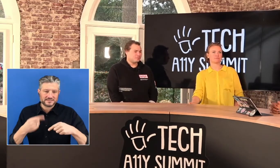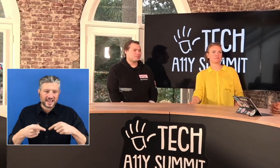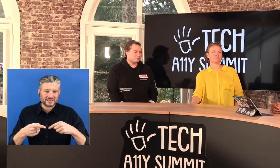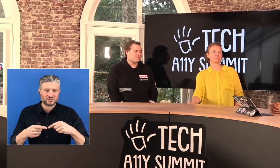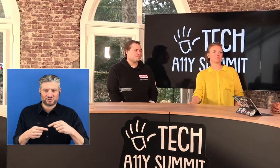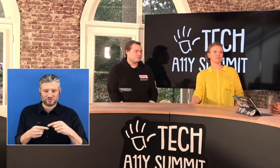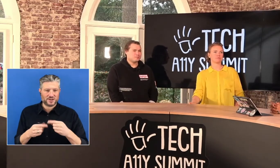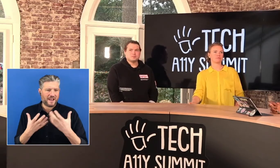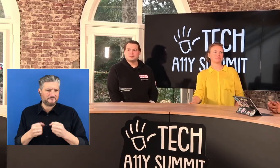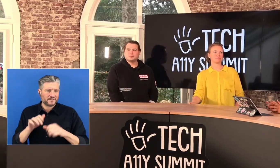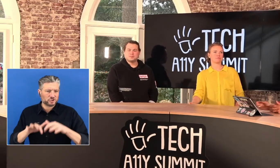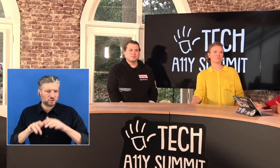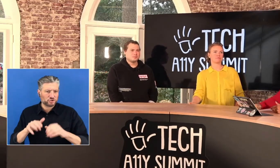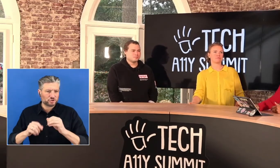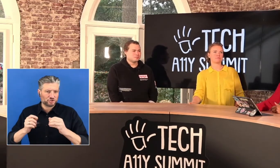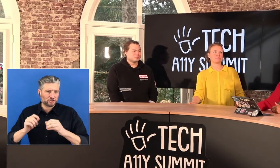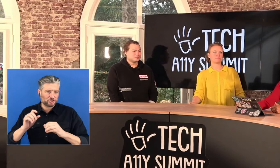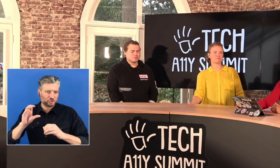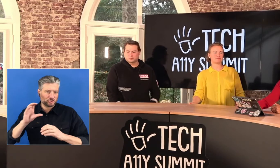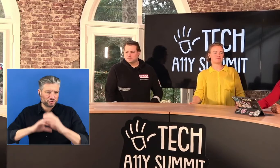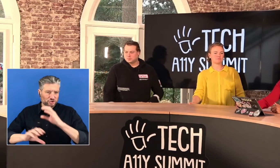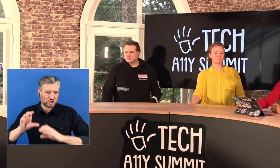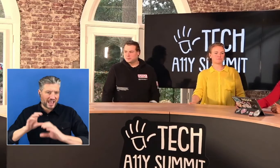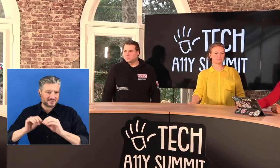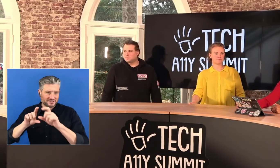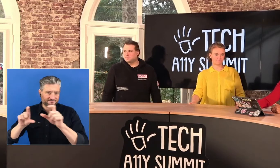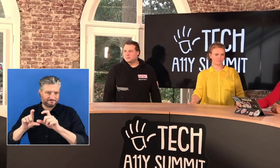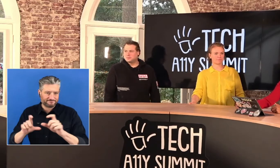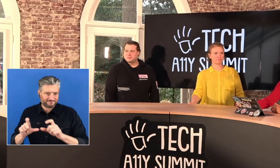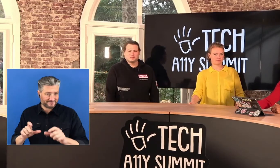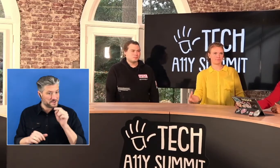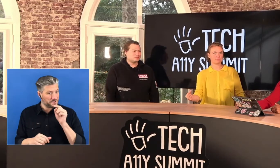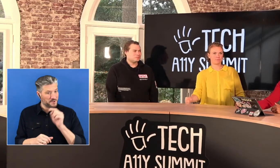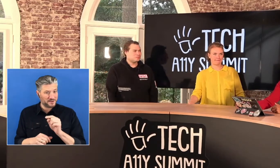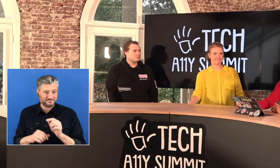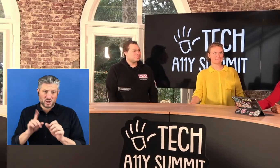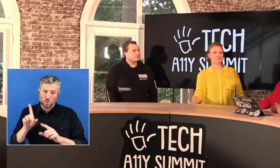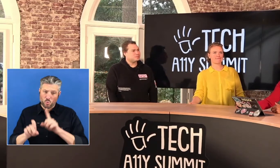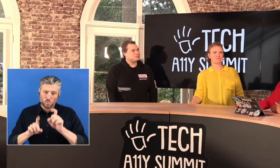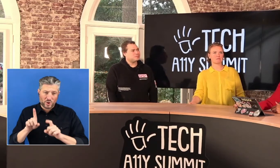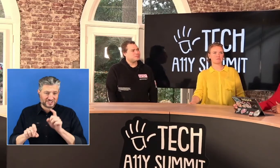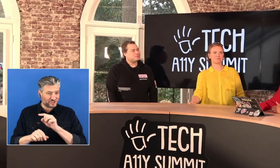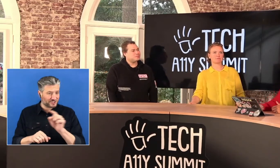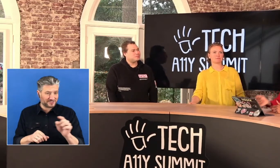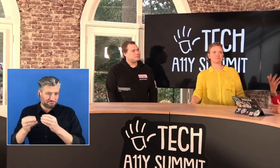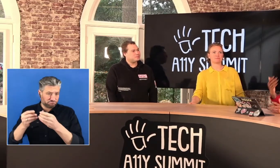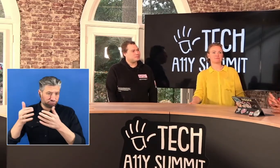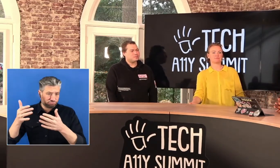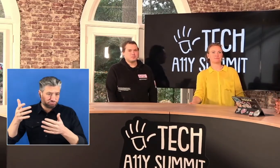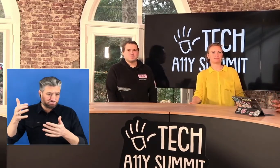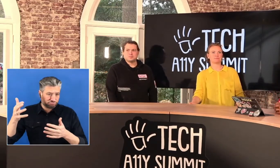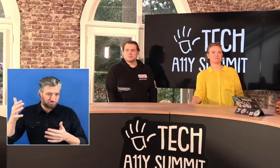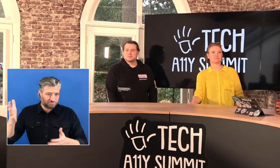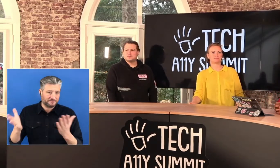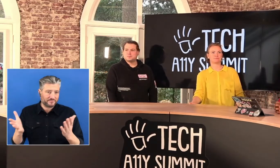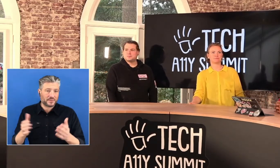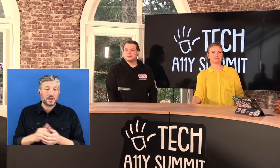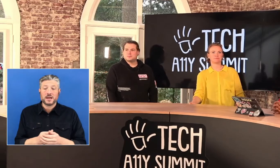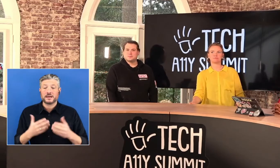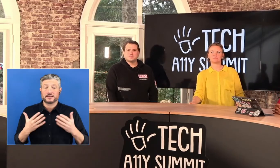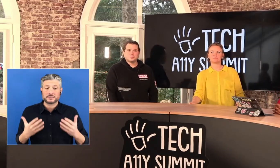out. And I think we're now ready to introduce our next speaker.